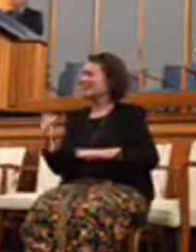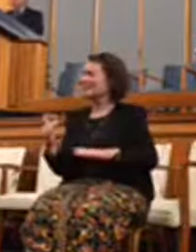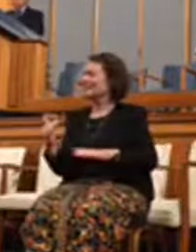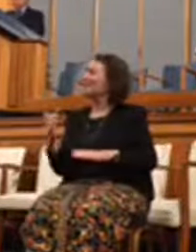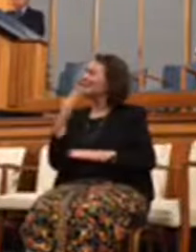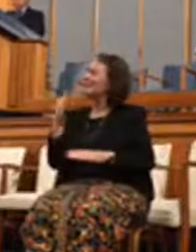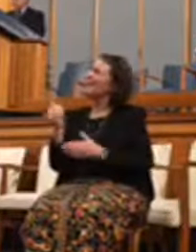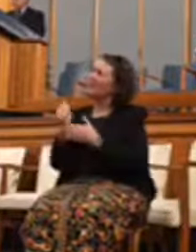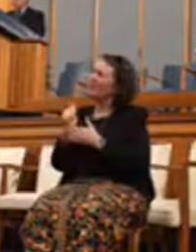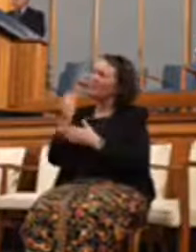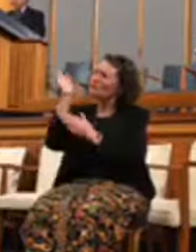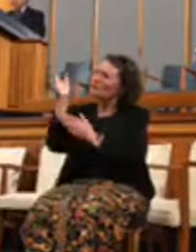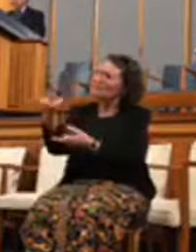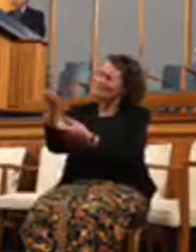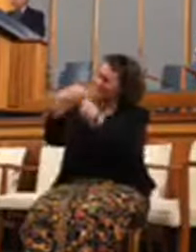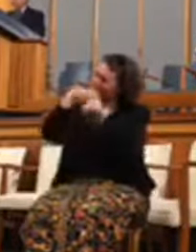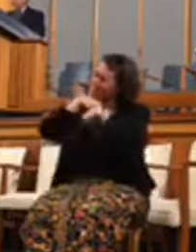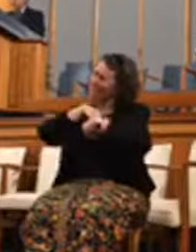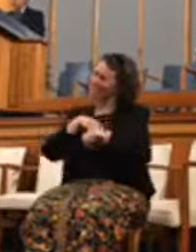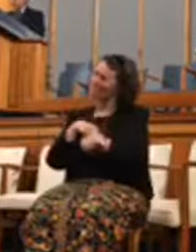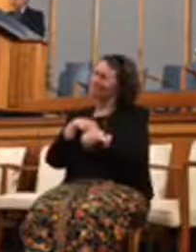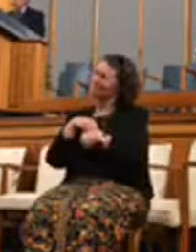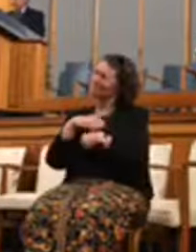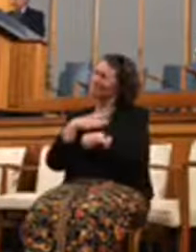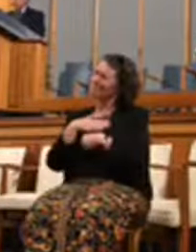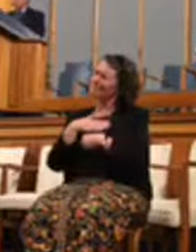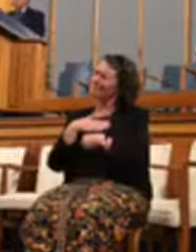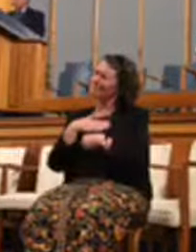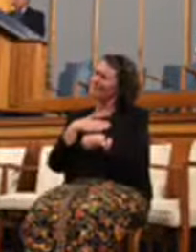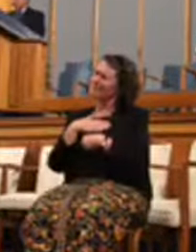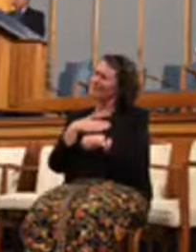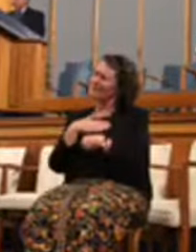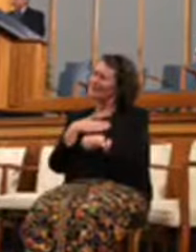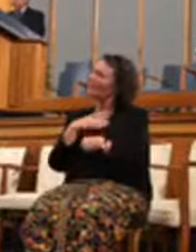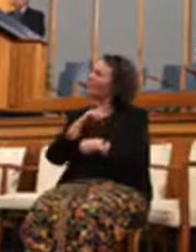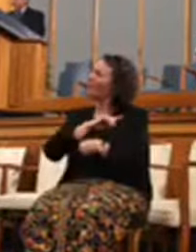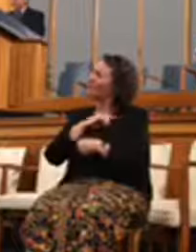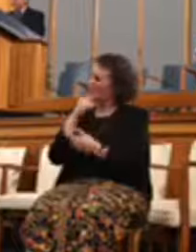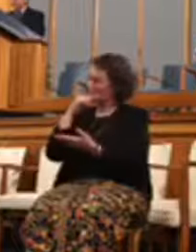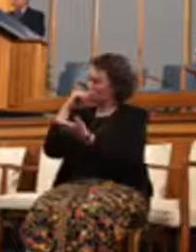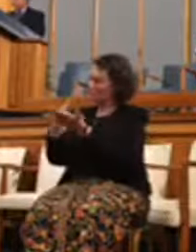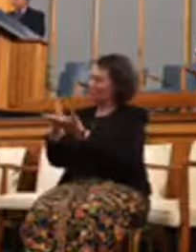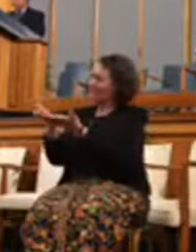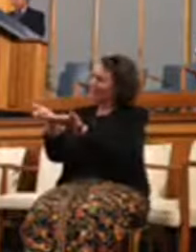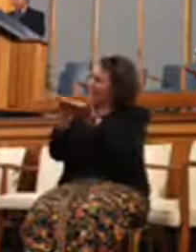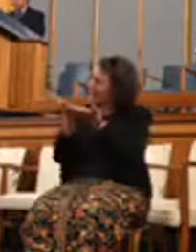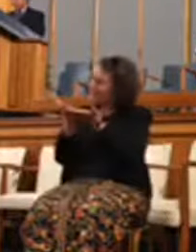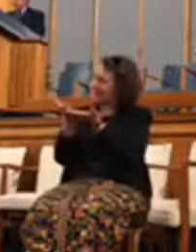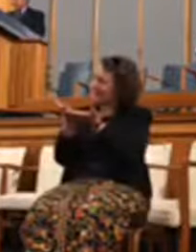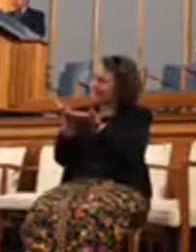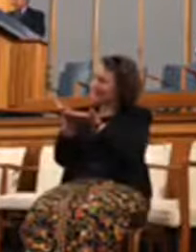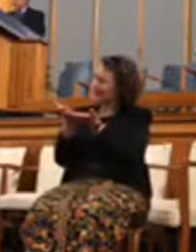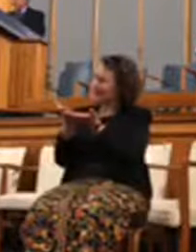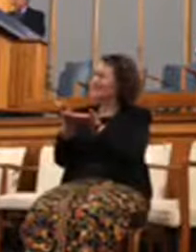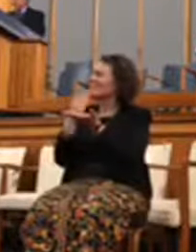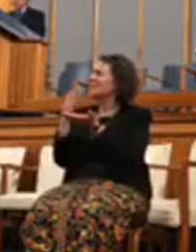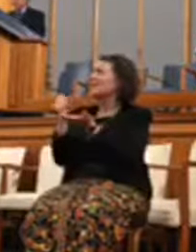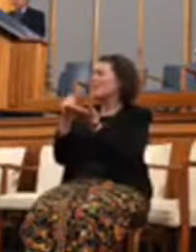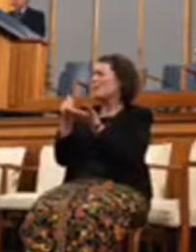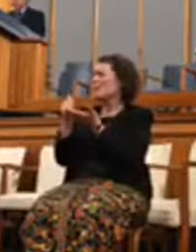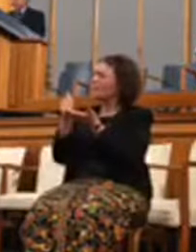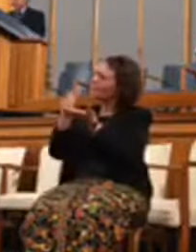ourselves, but to take the great promises that thou hast given to us. Oh Lord, we pray that thou will give